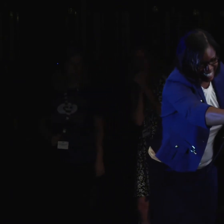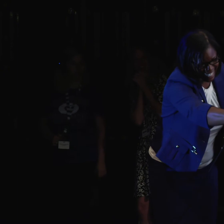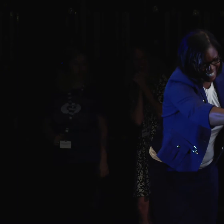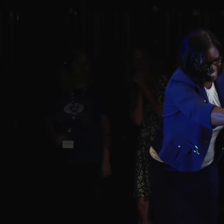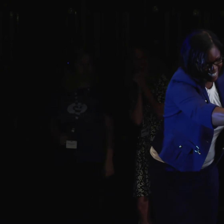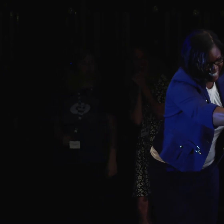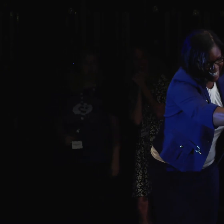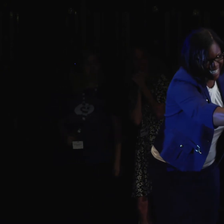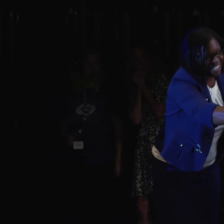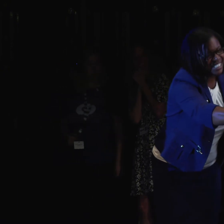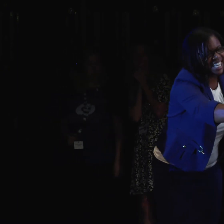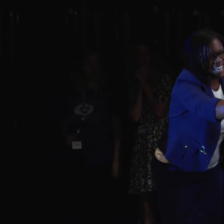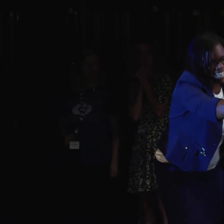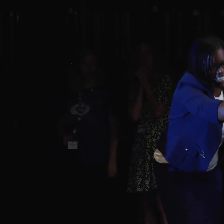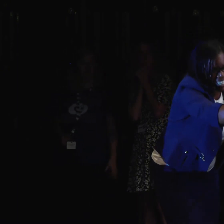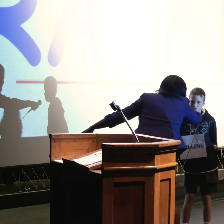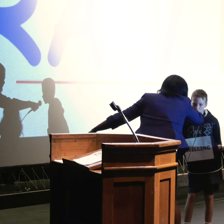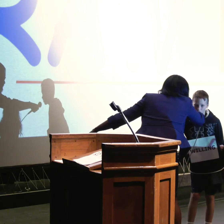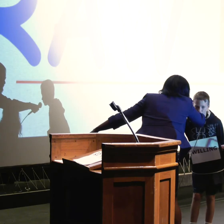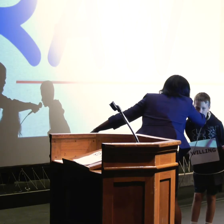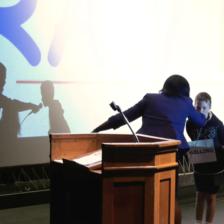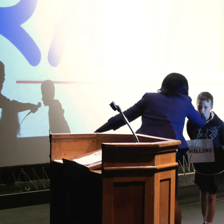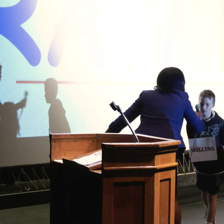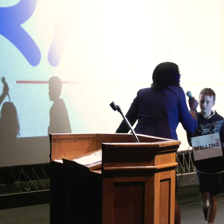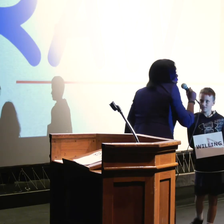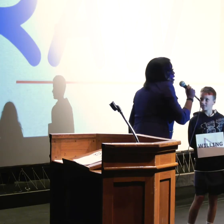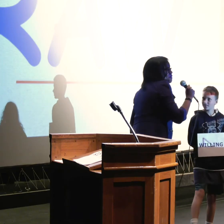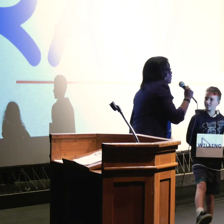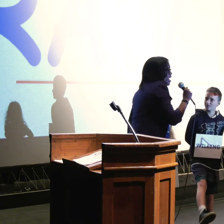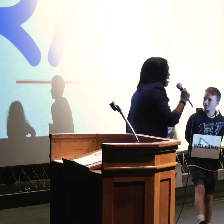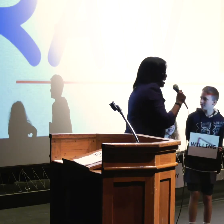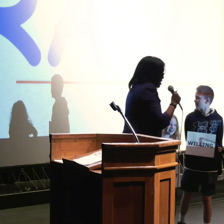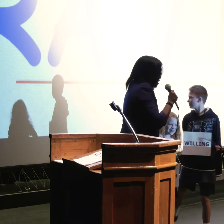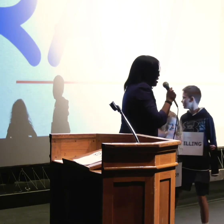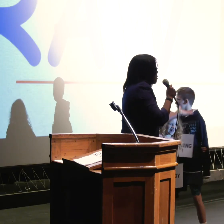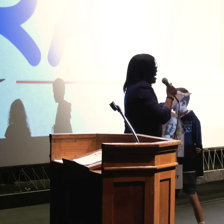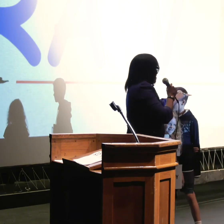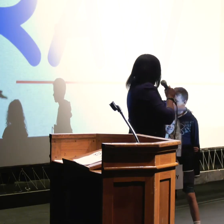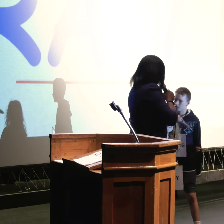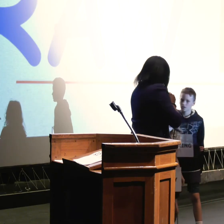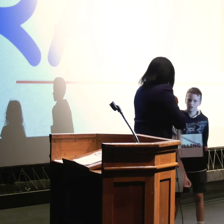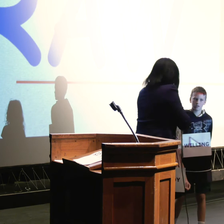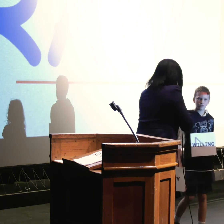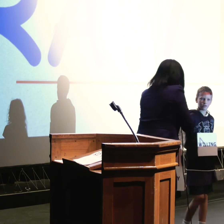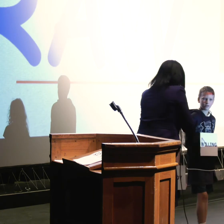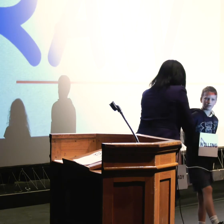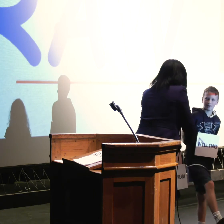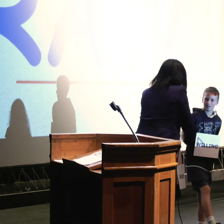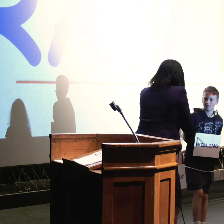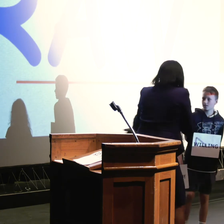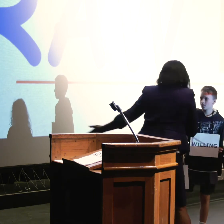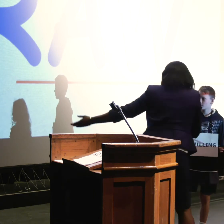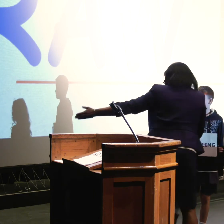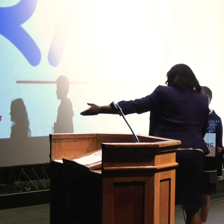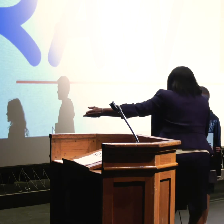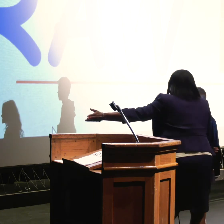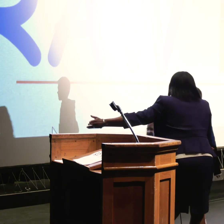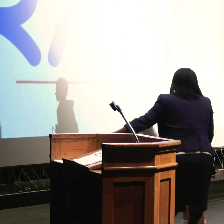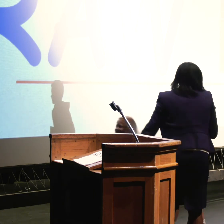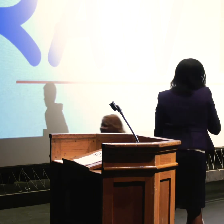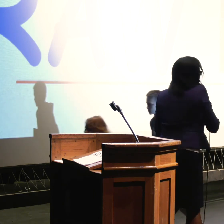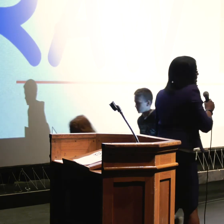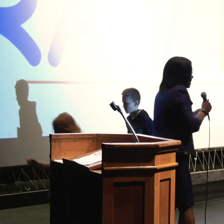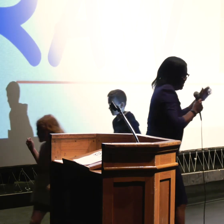You are fun. Say that again. You are fun. You are fun. So can we give it up for ready and willing?